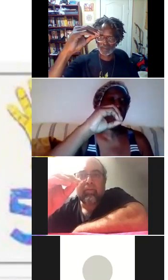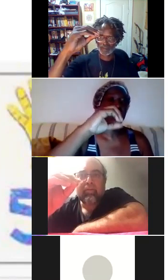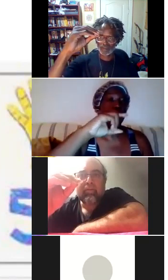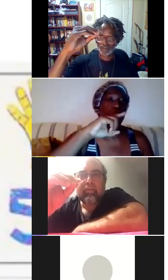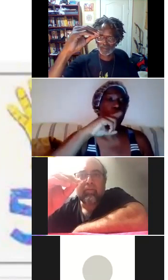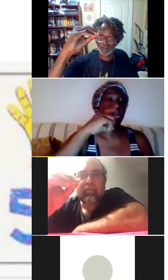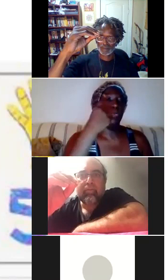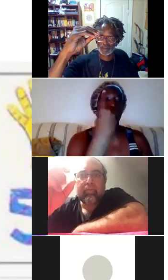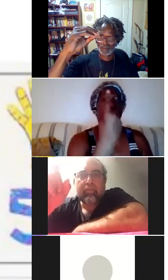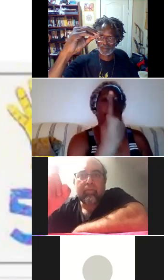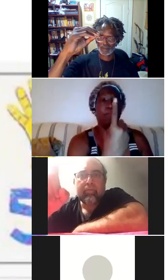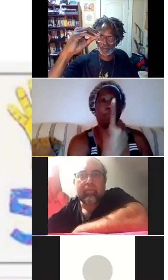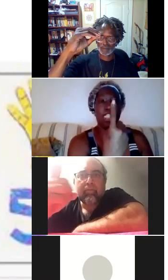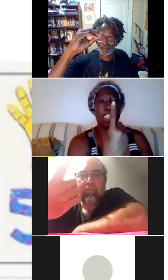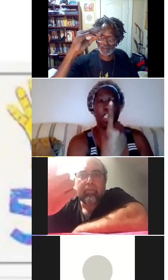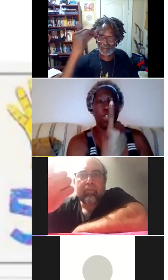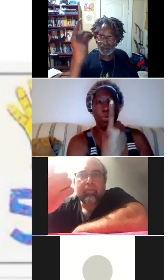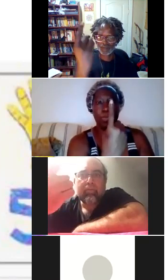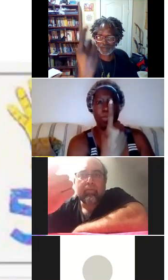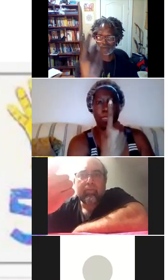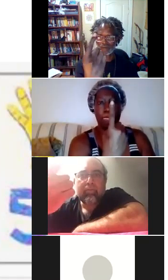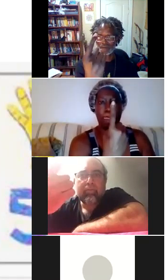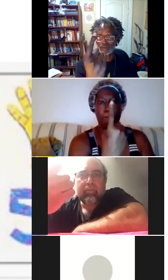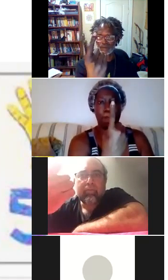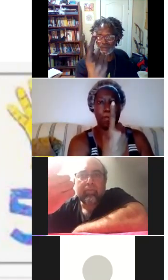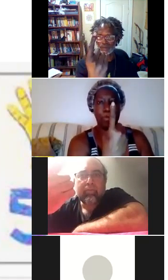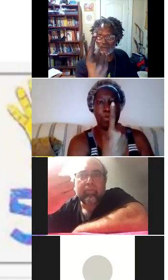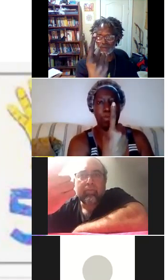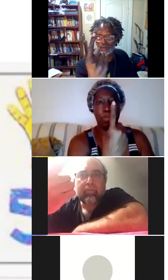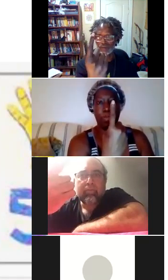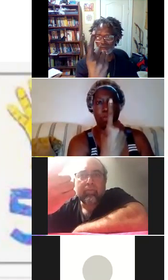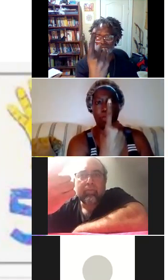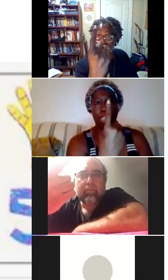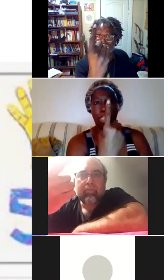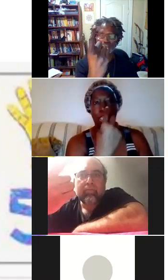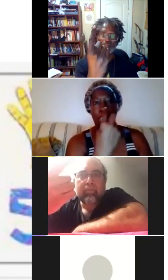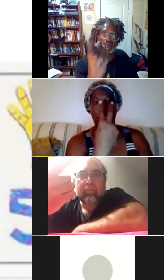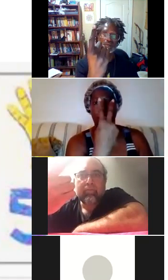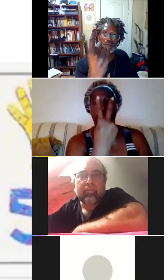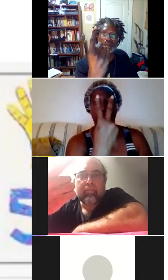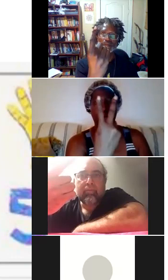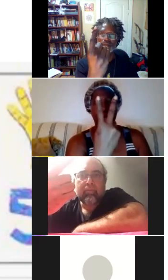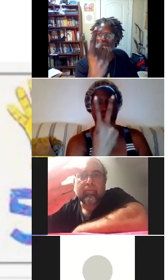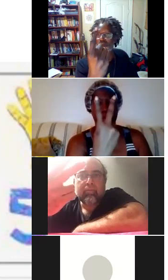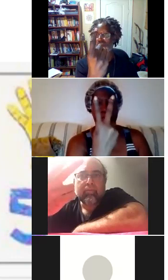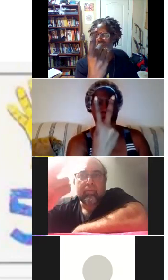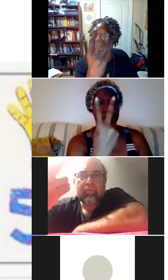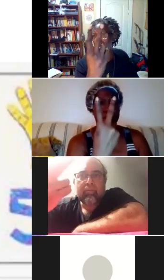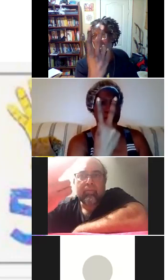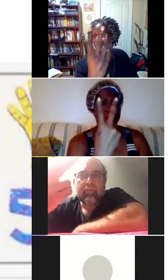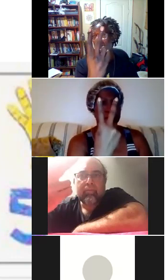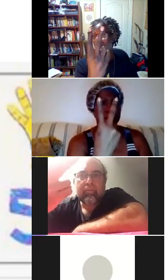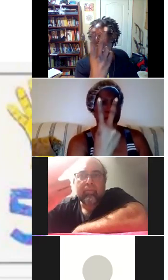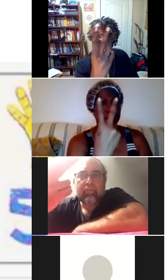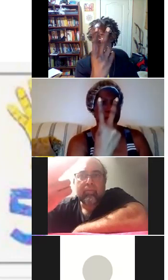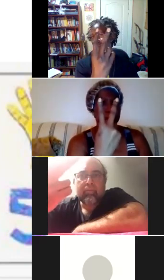1 facing you. 2,